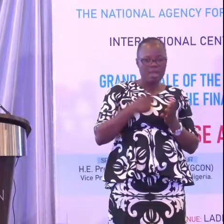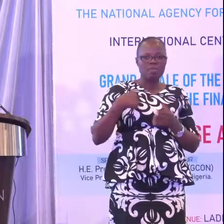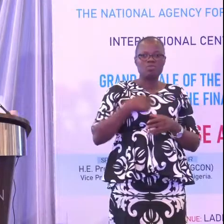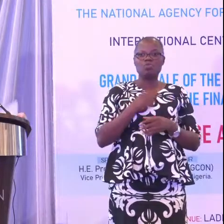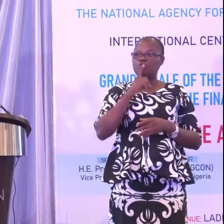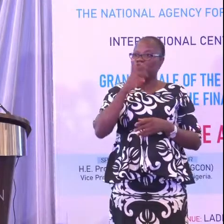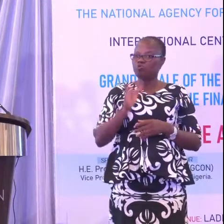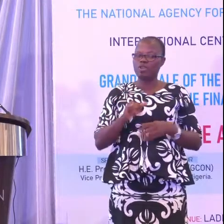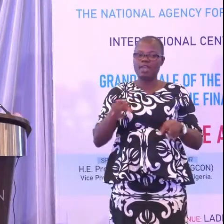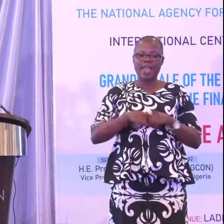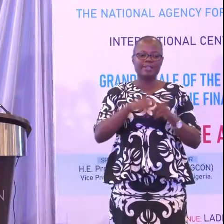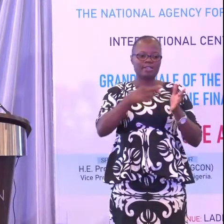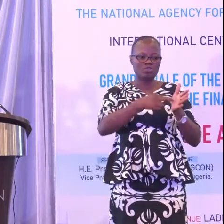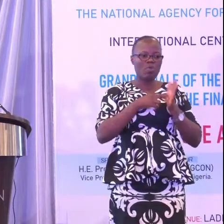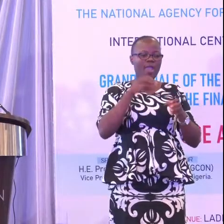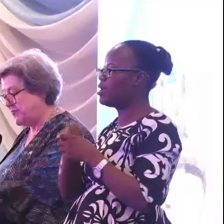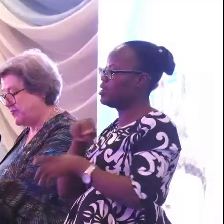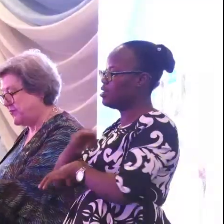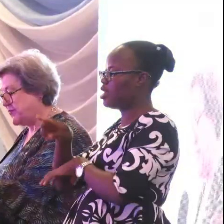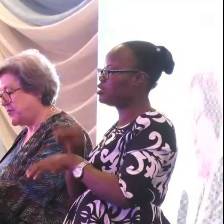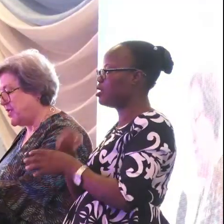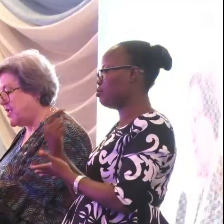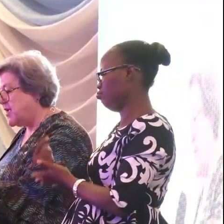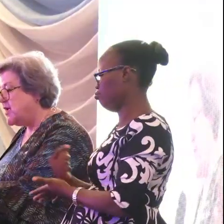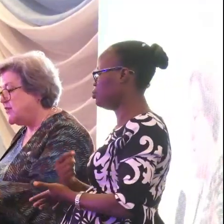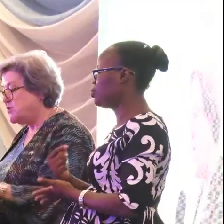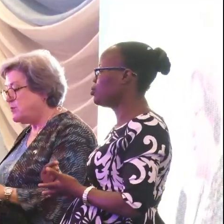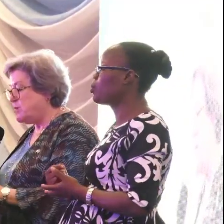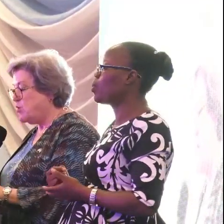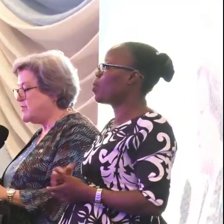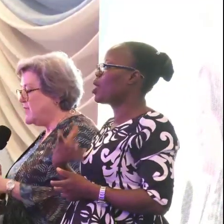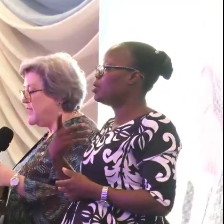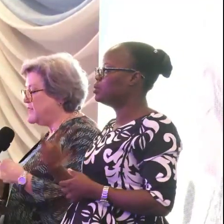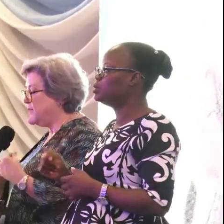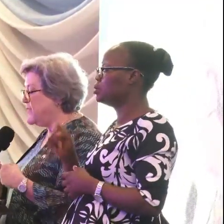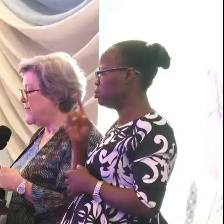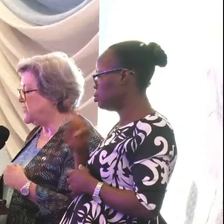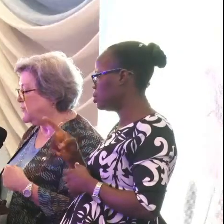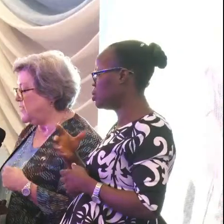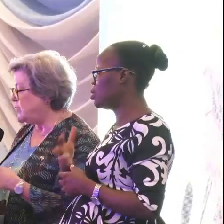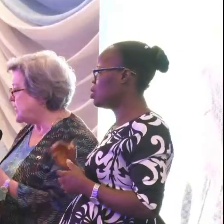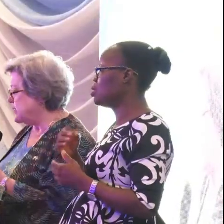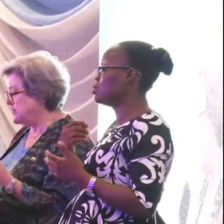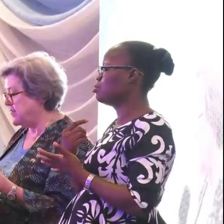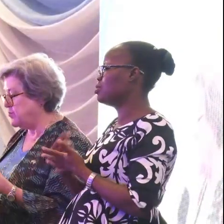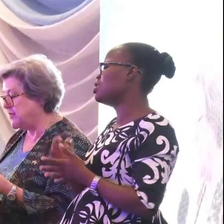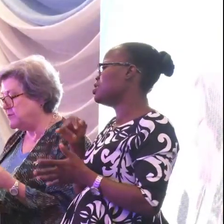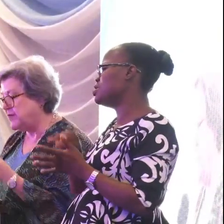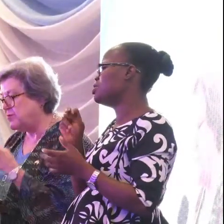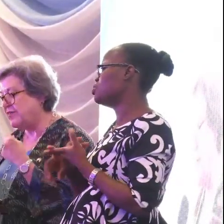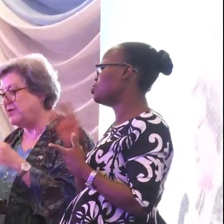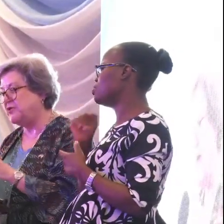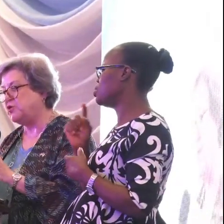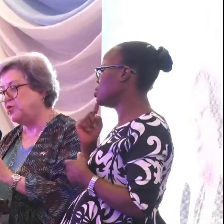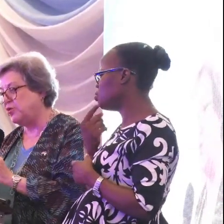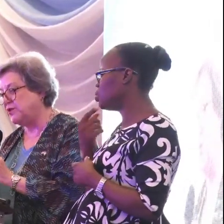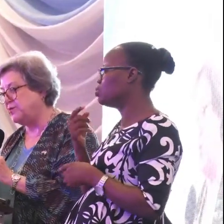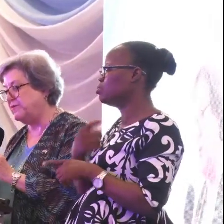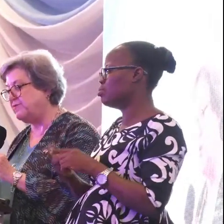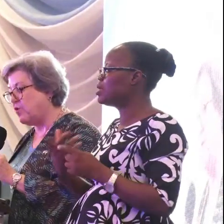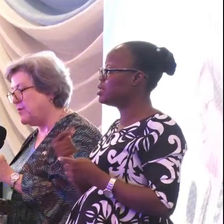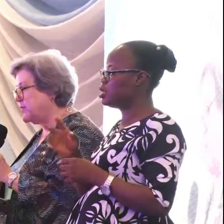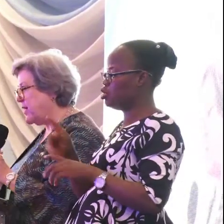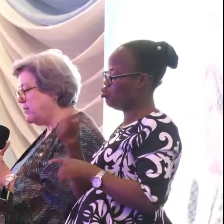is required in a national response. The TIP report is not something meant to be critical of governments, but rather a tool